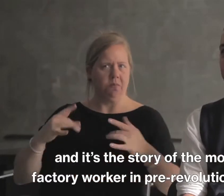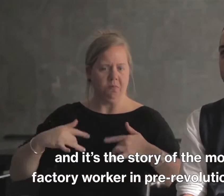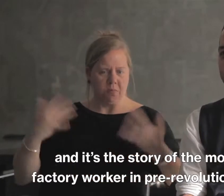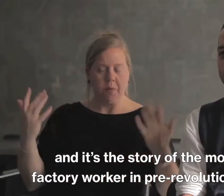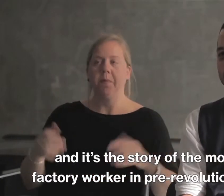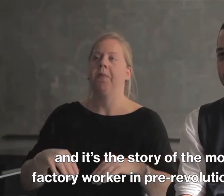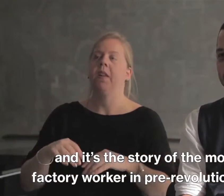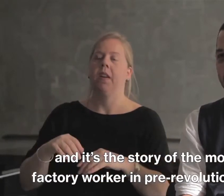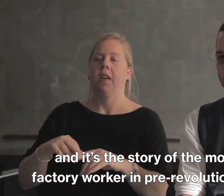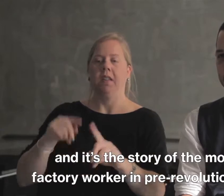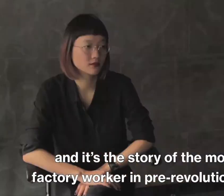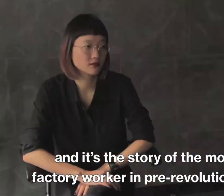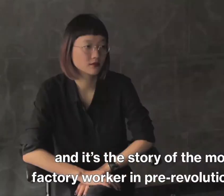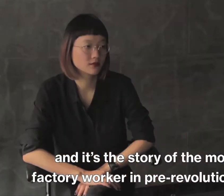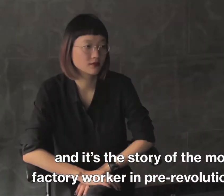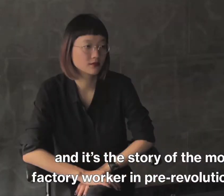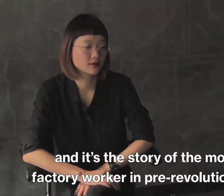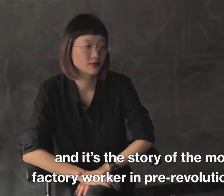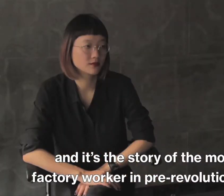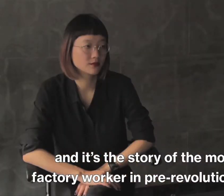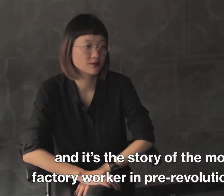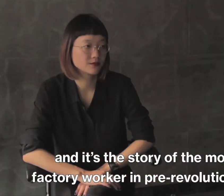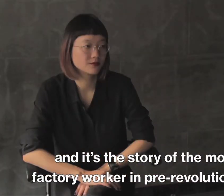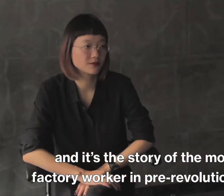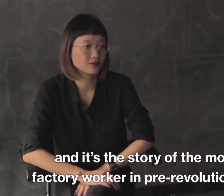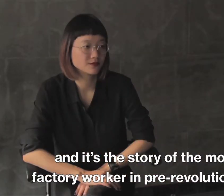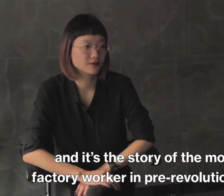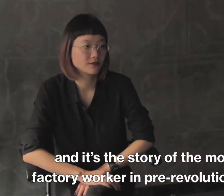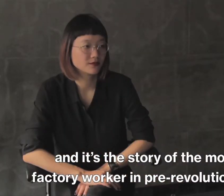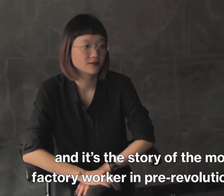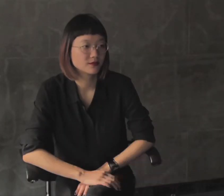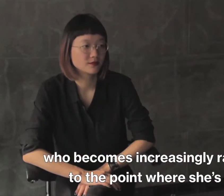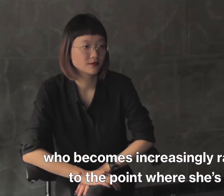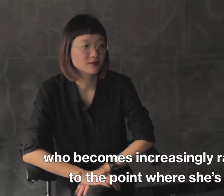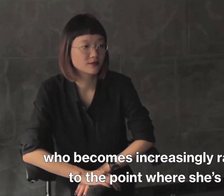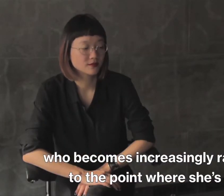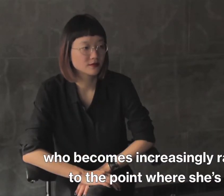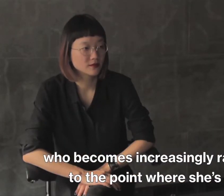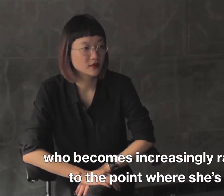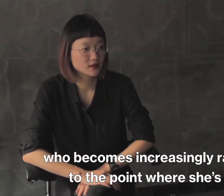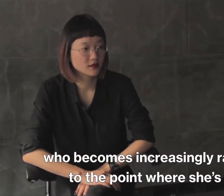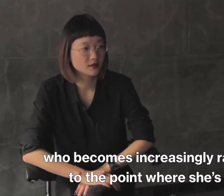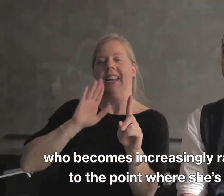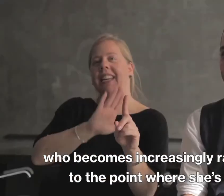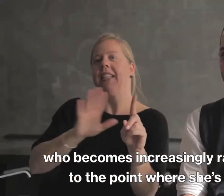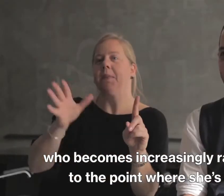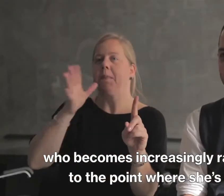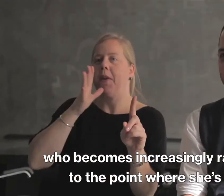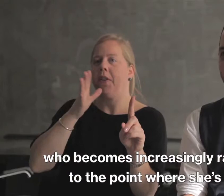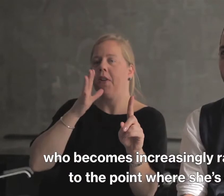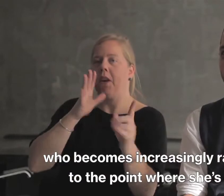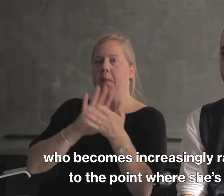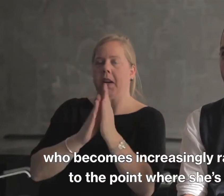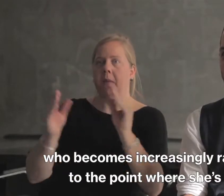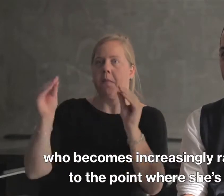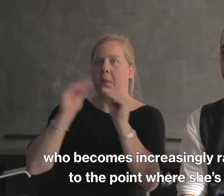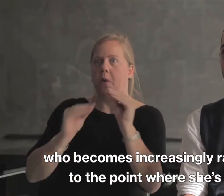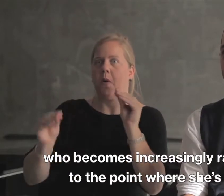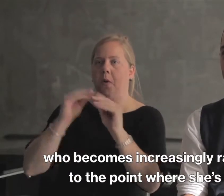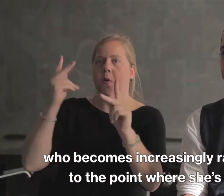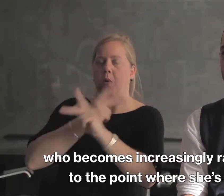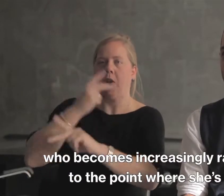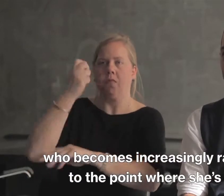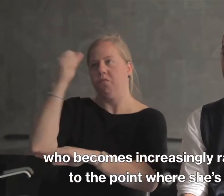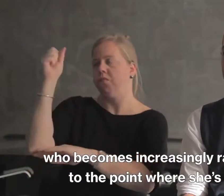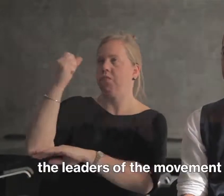the mother of a factory worker in pre-revolutionary Russia who becomes increasingly radicalized to the